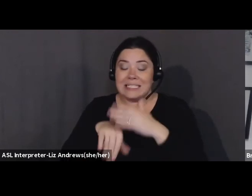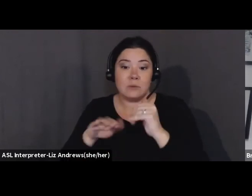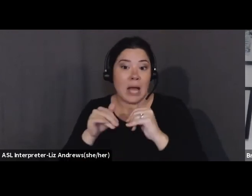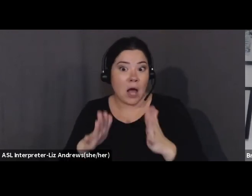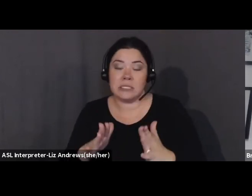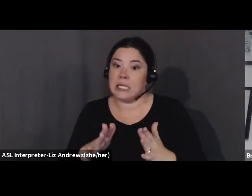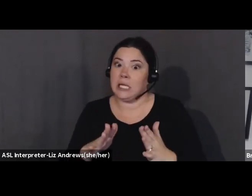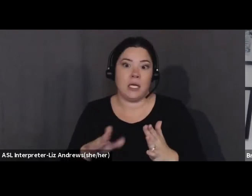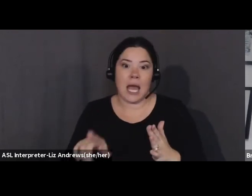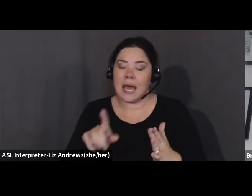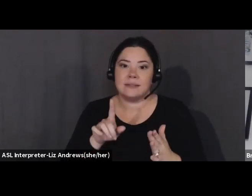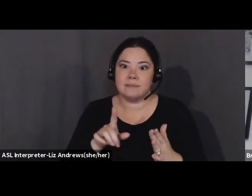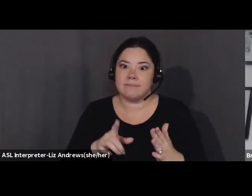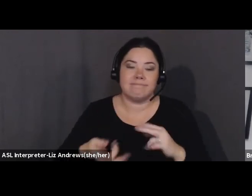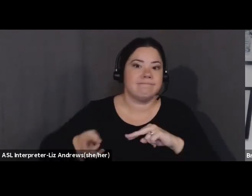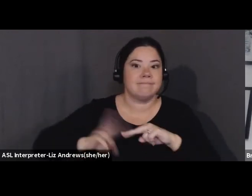pandemic.